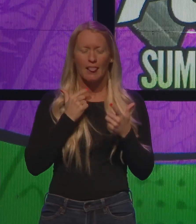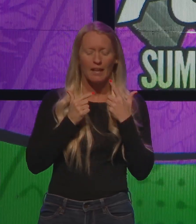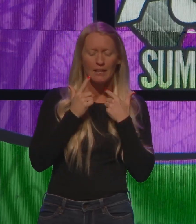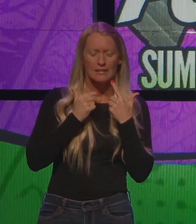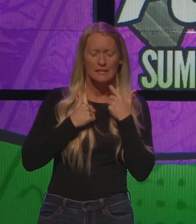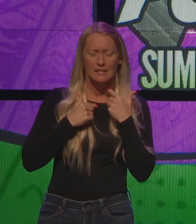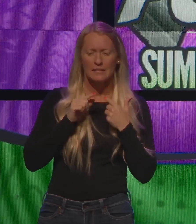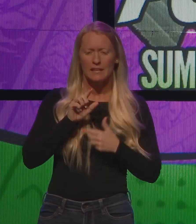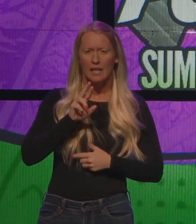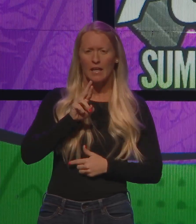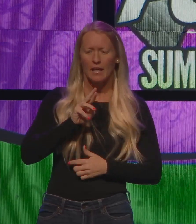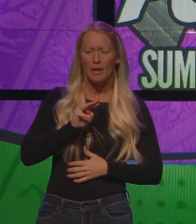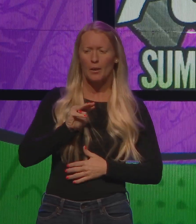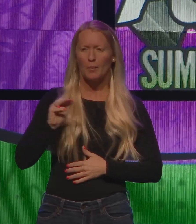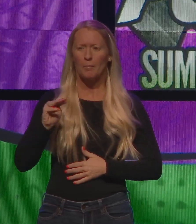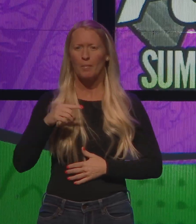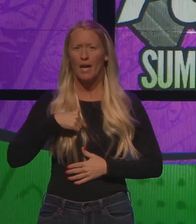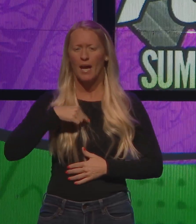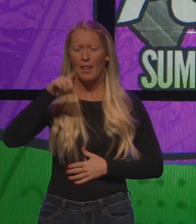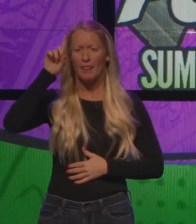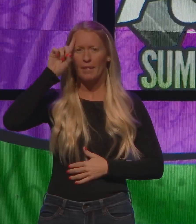I think my water broke.